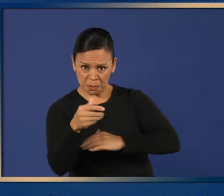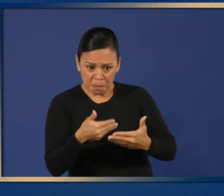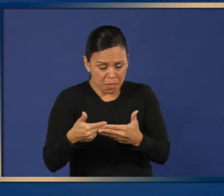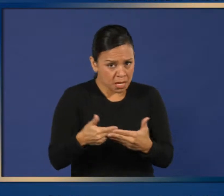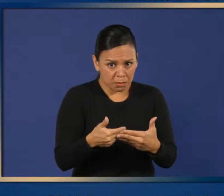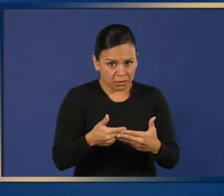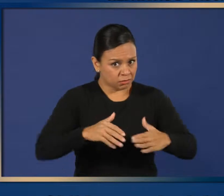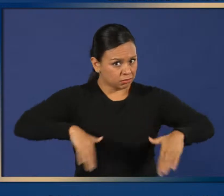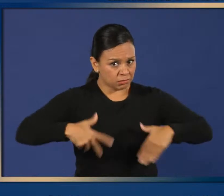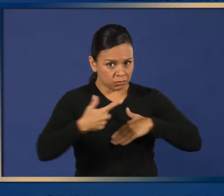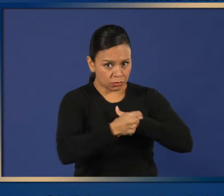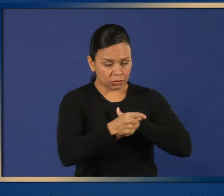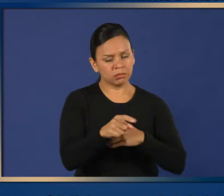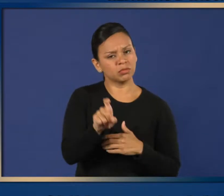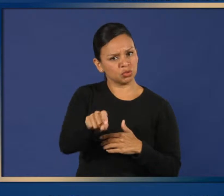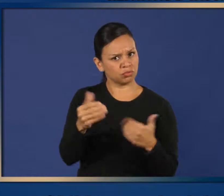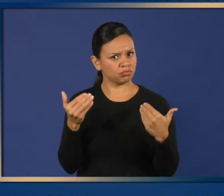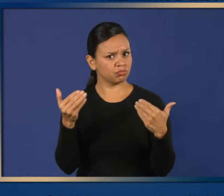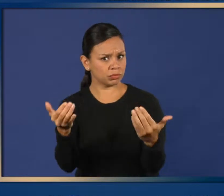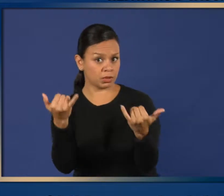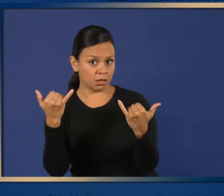should also be vaccinated.